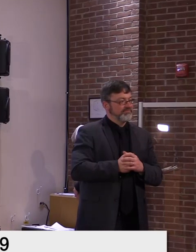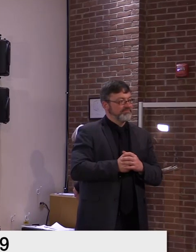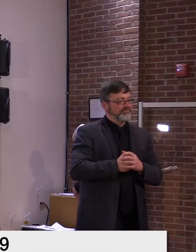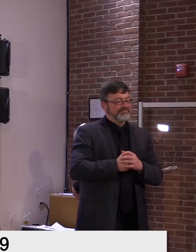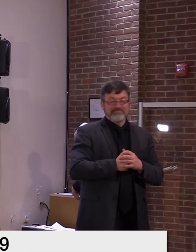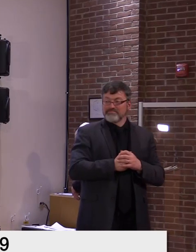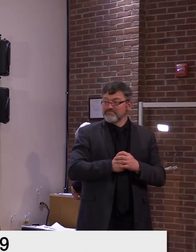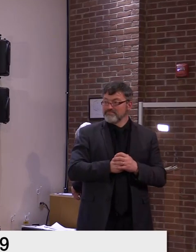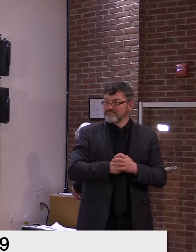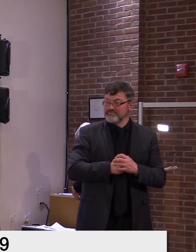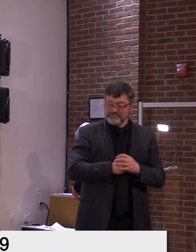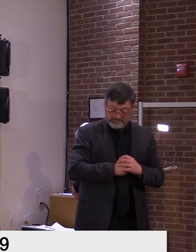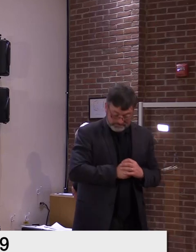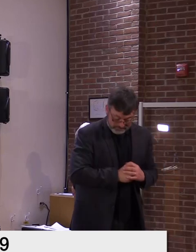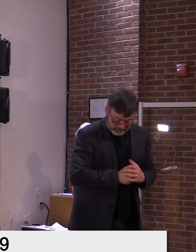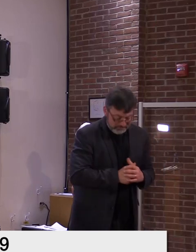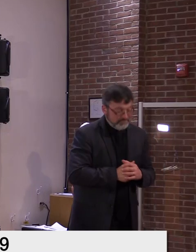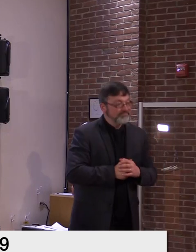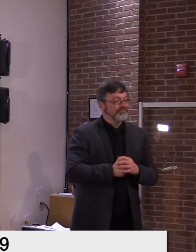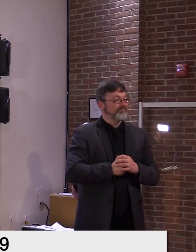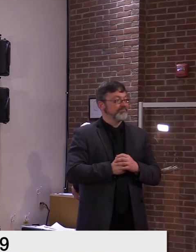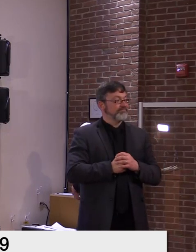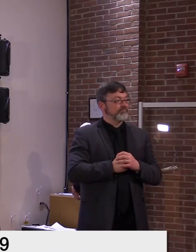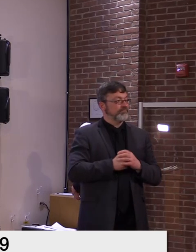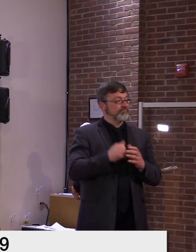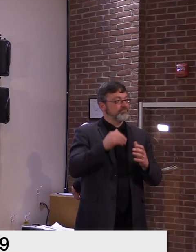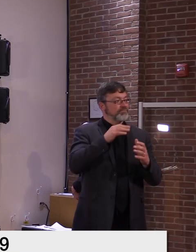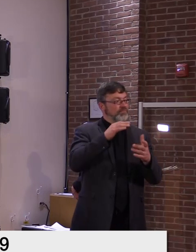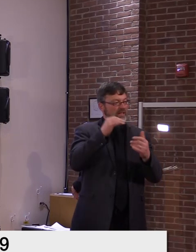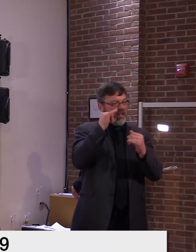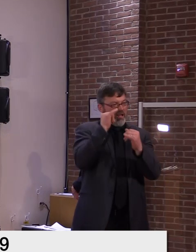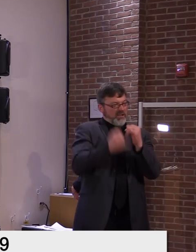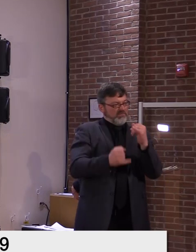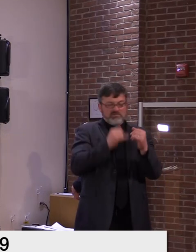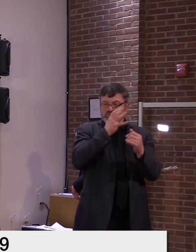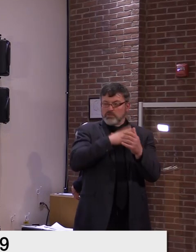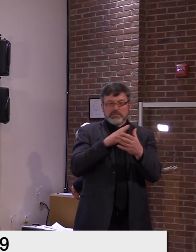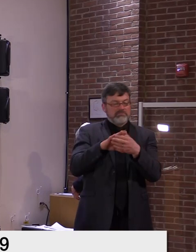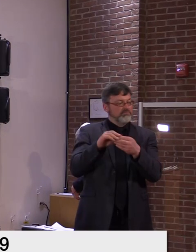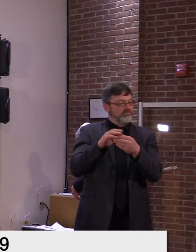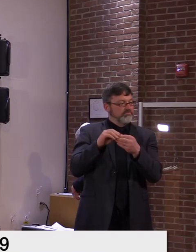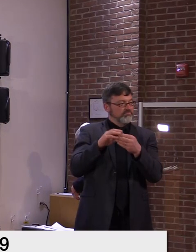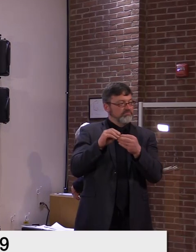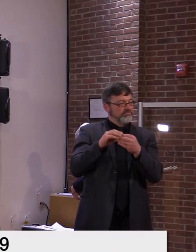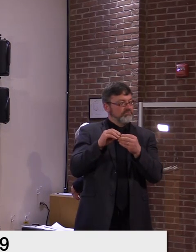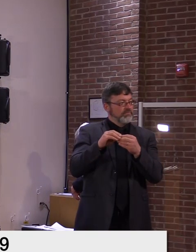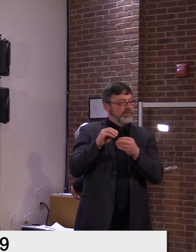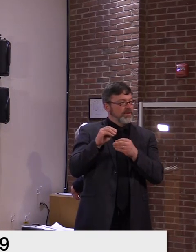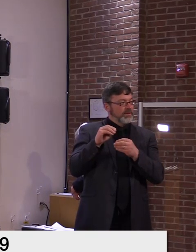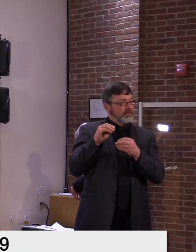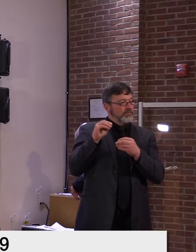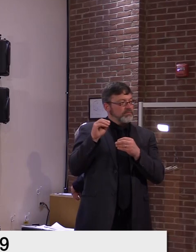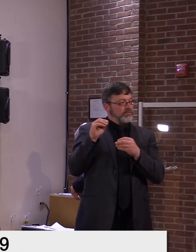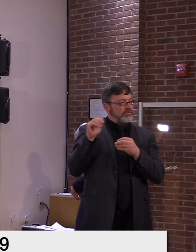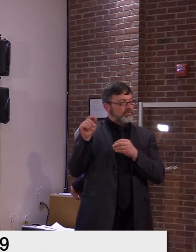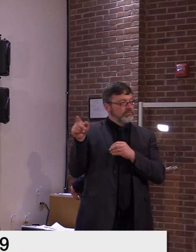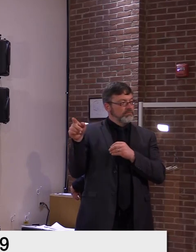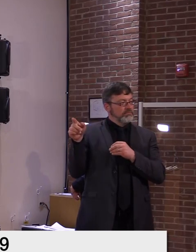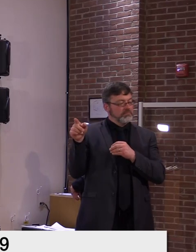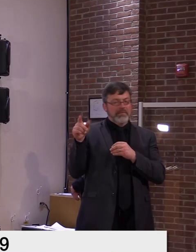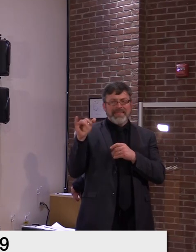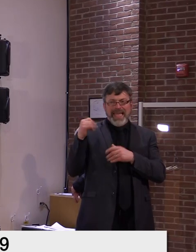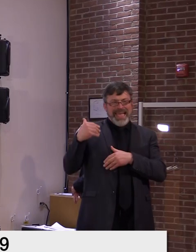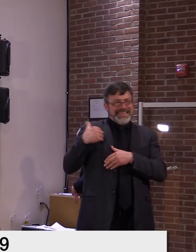Hi there. Just to follow up on that question, I wondered, and I think this might be for Secretary Curley, if